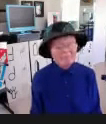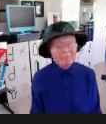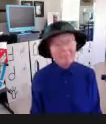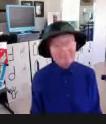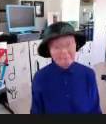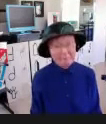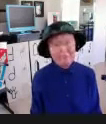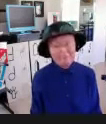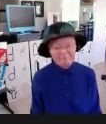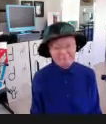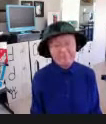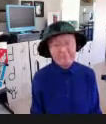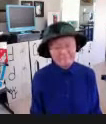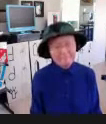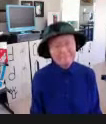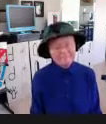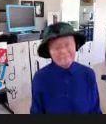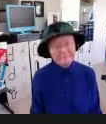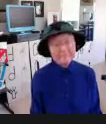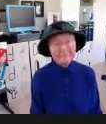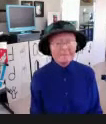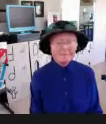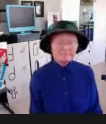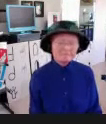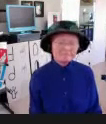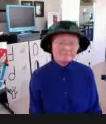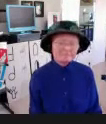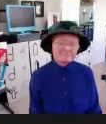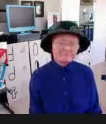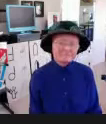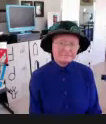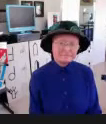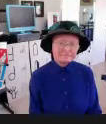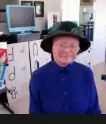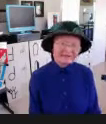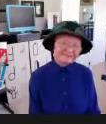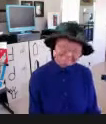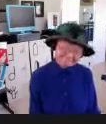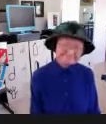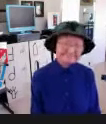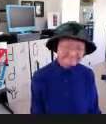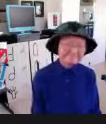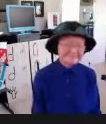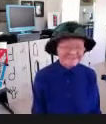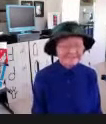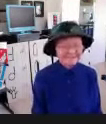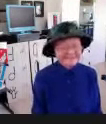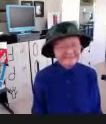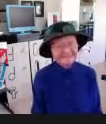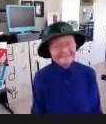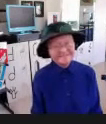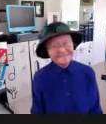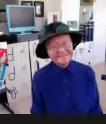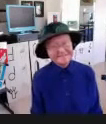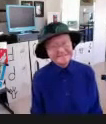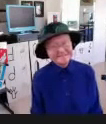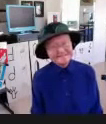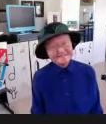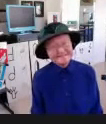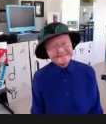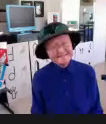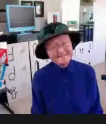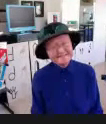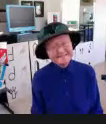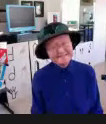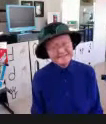2. 3, I'm not quite sure where that came from. 4 is going to be clearly a